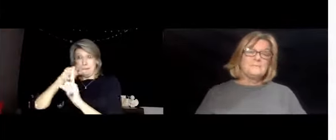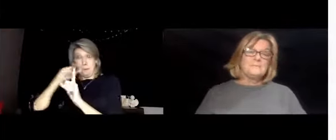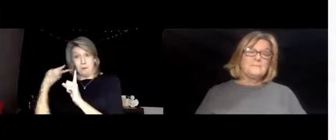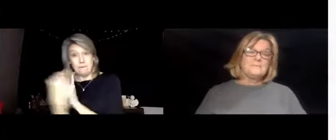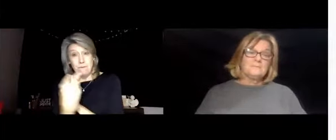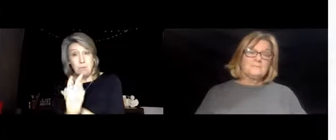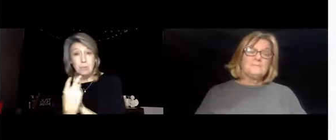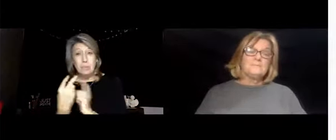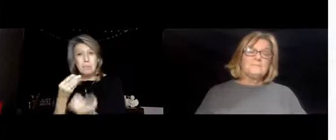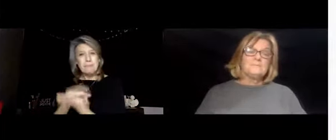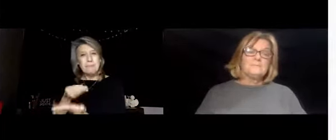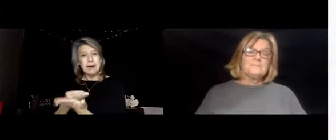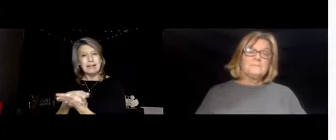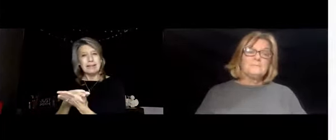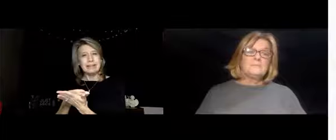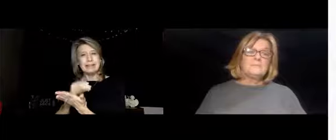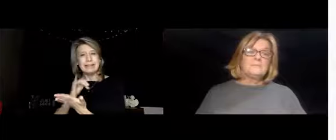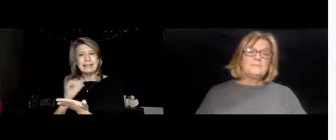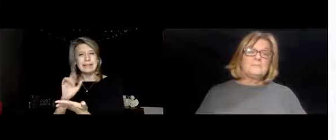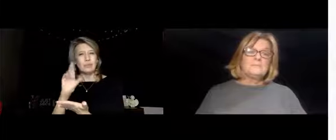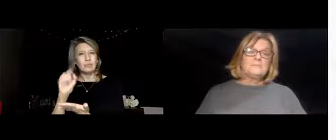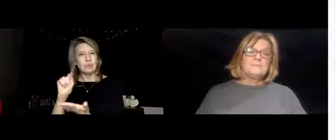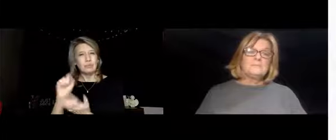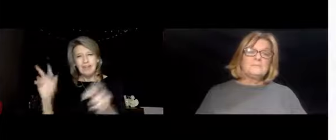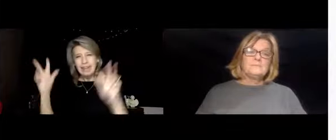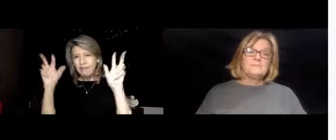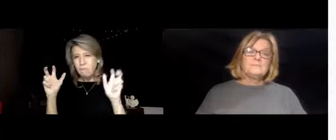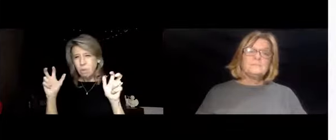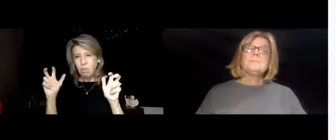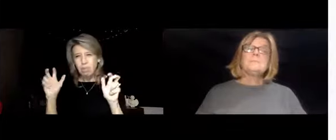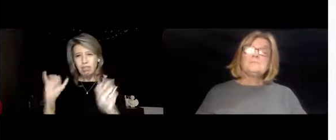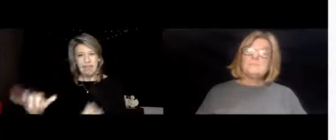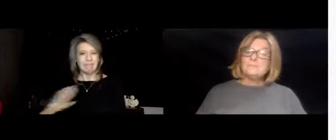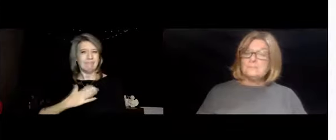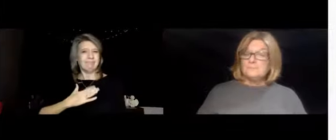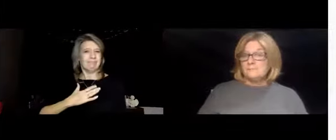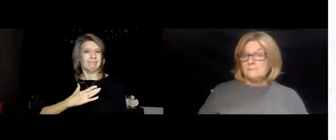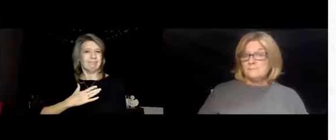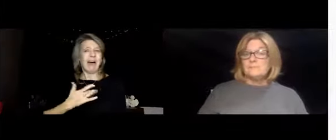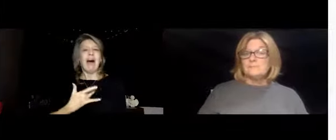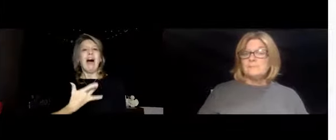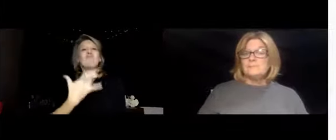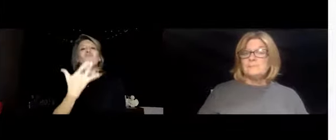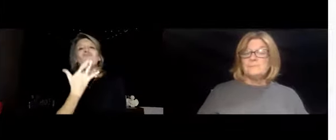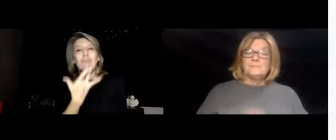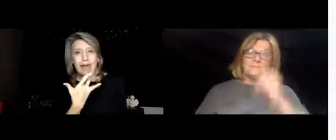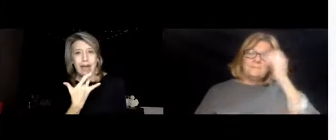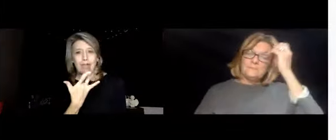my personal opinion. That's my view. I believe money is considered the root of all